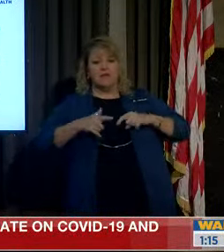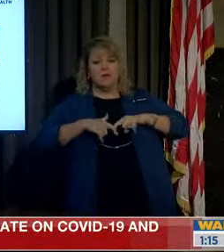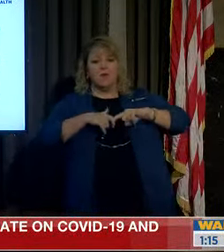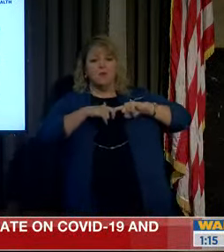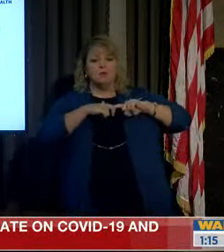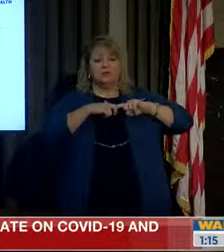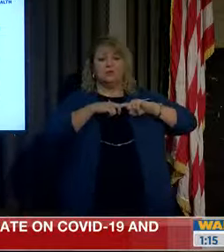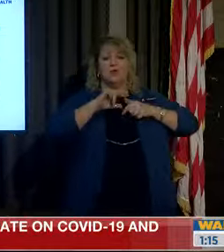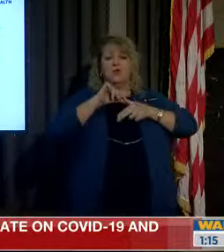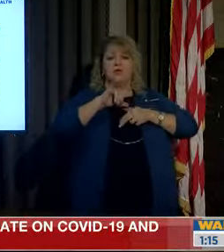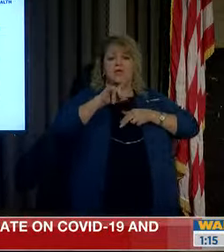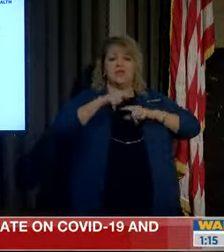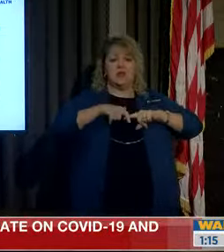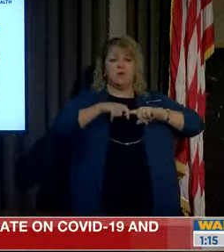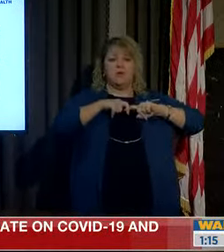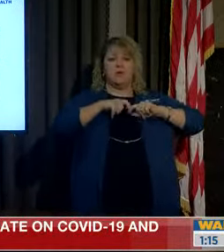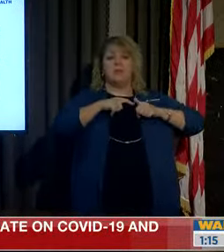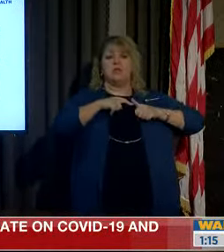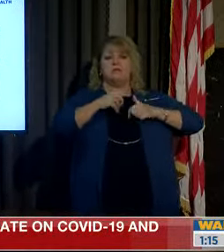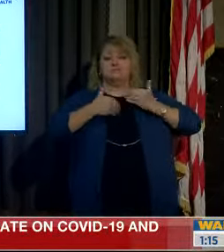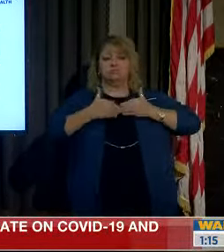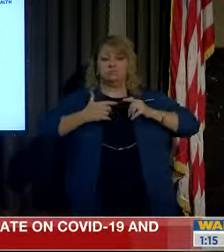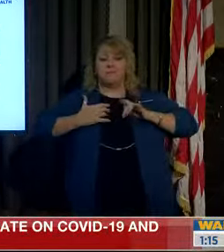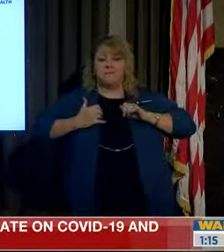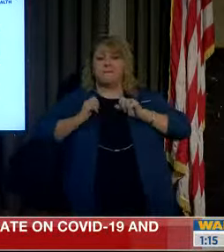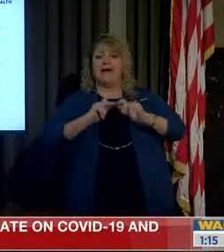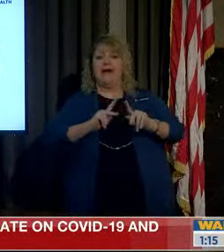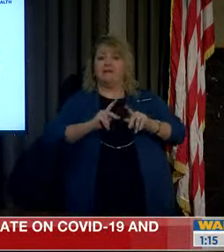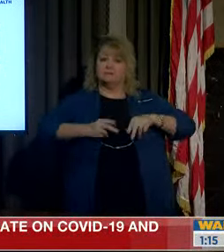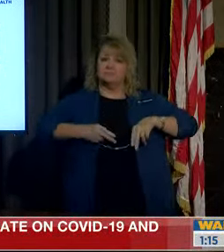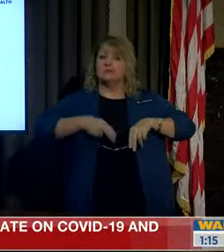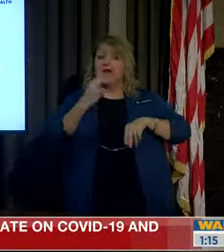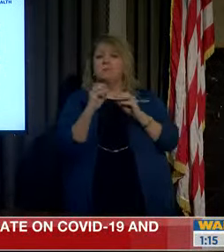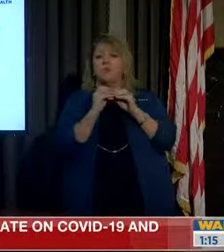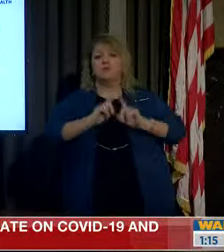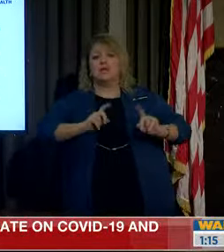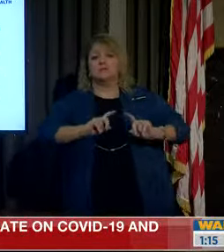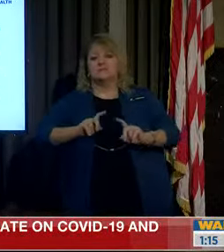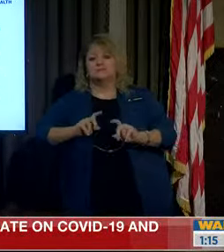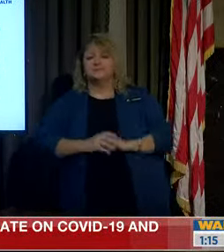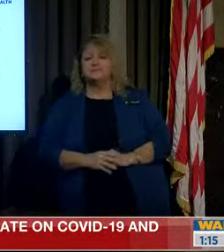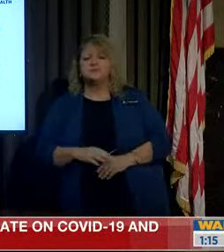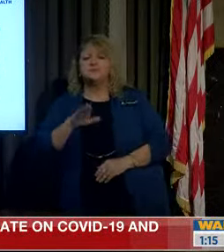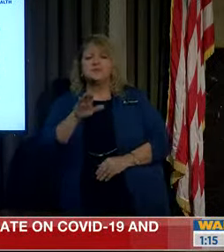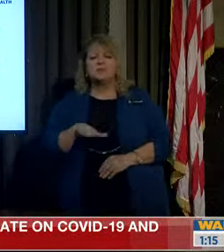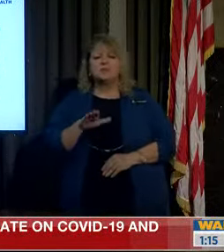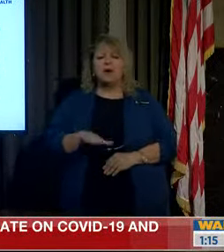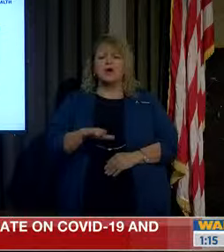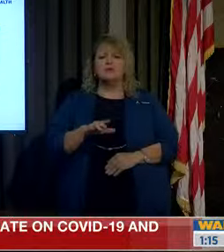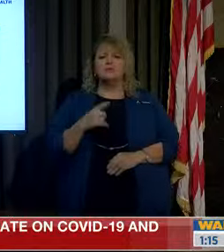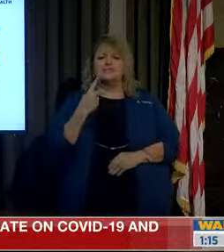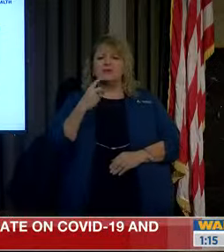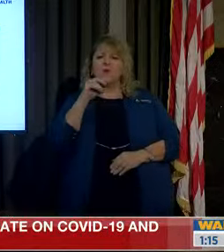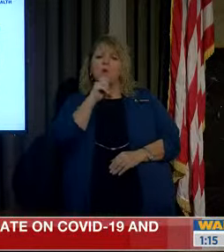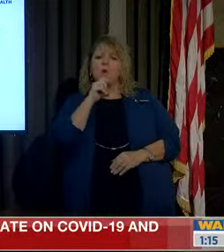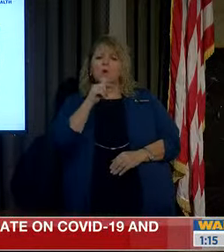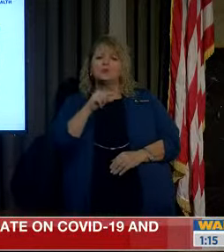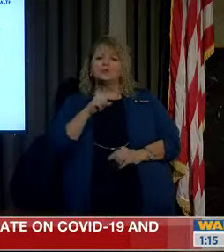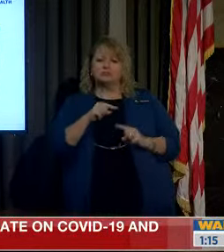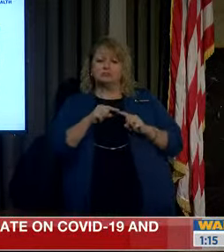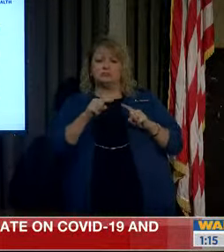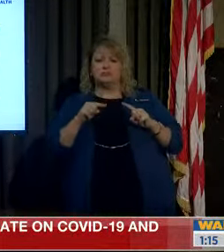Hurricane Ida. Because of that, we feel confident in these projections. On the bottom of that graph, you see the orange bars. This is